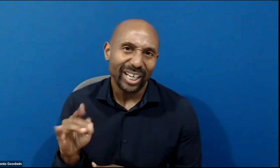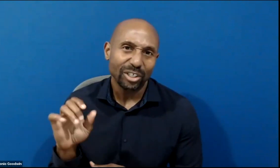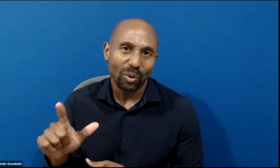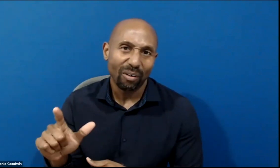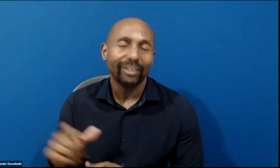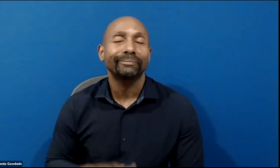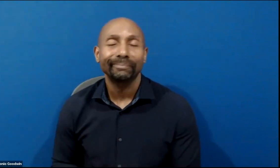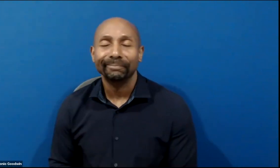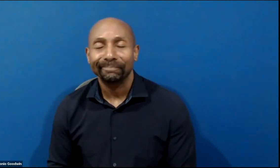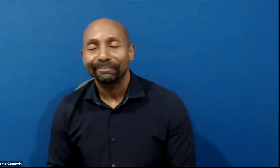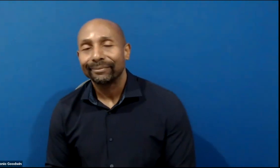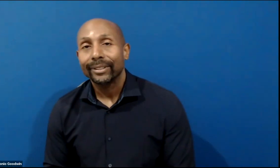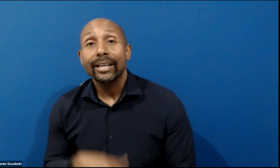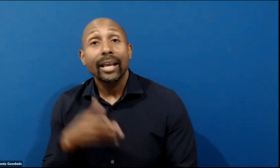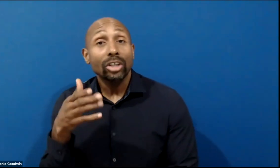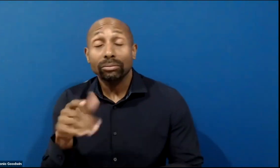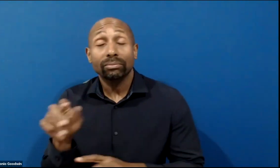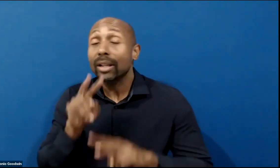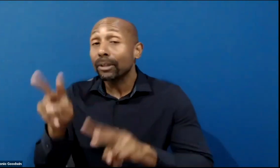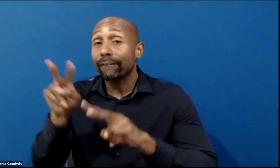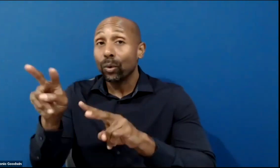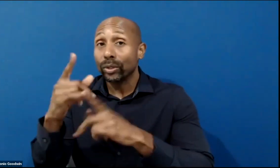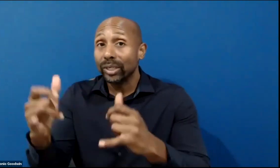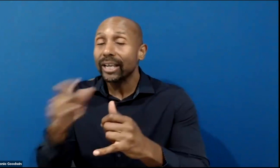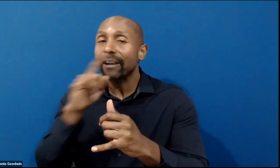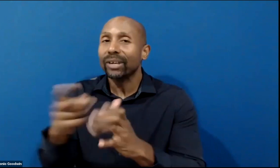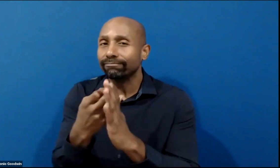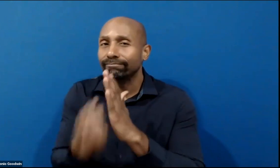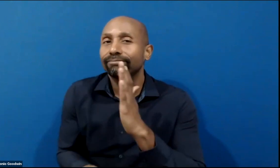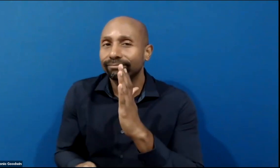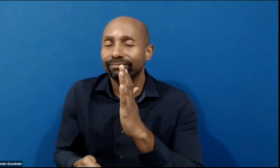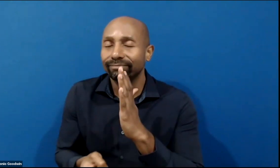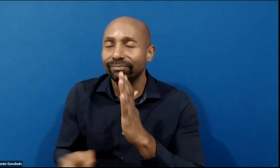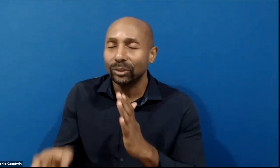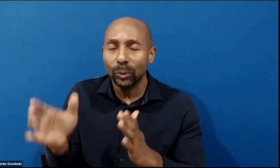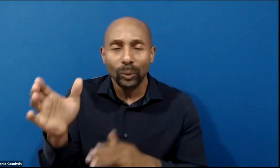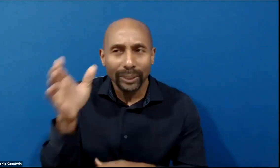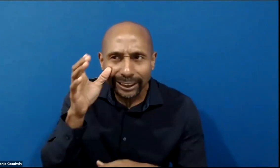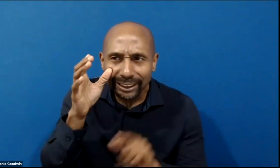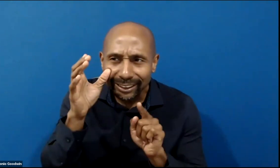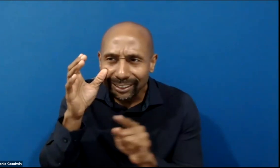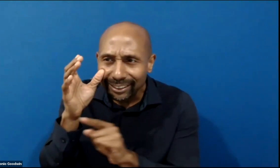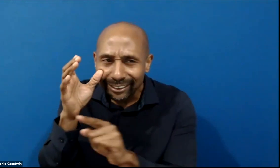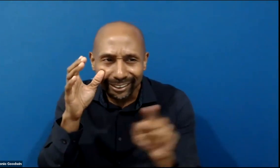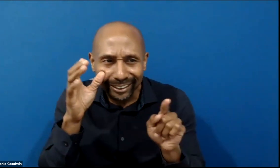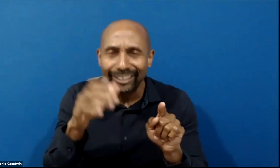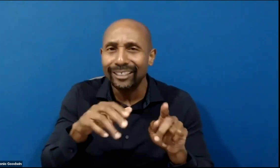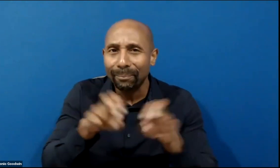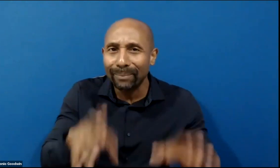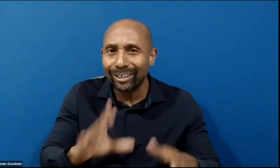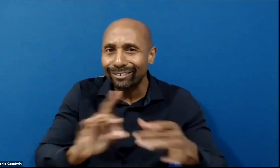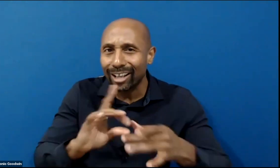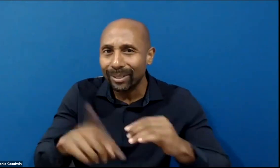I am looking forward to really delving into hearing how these wonderful panelists have thought